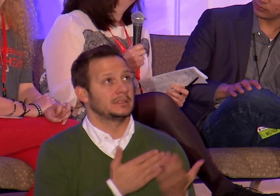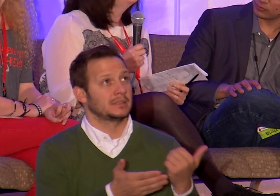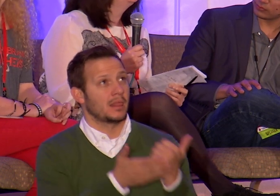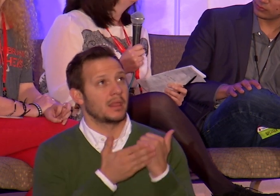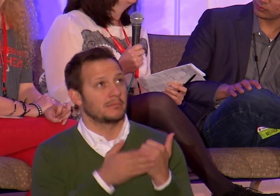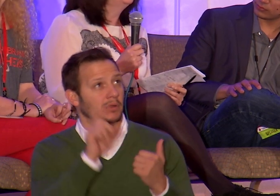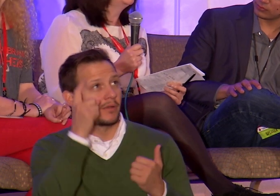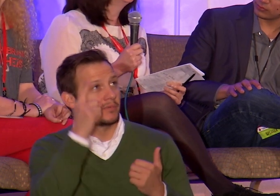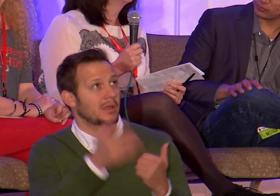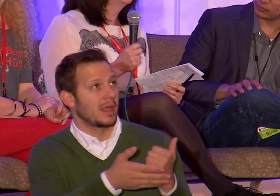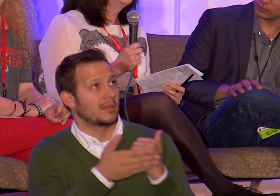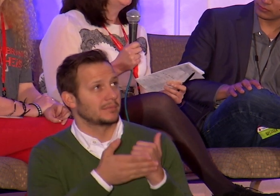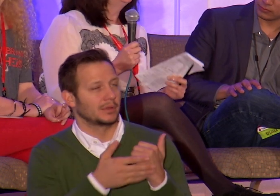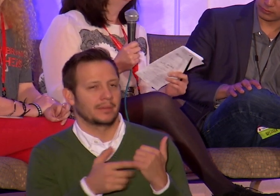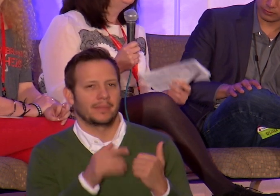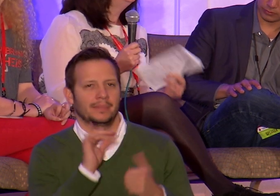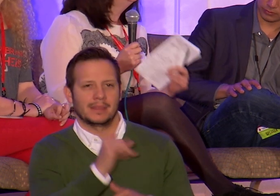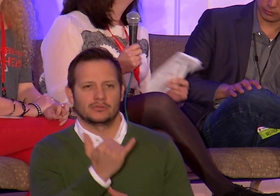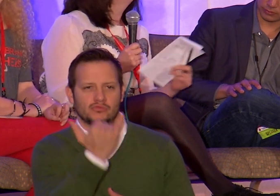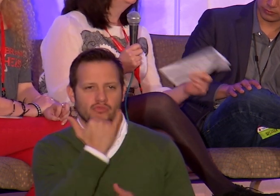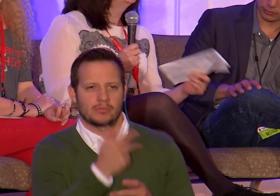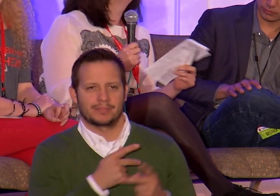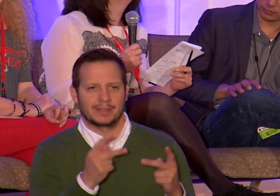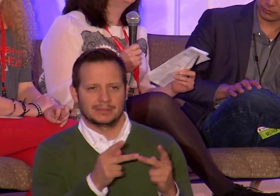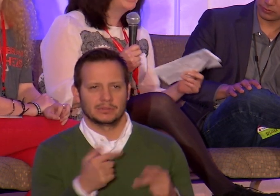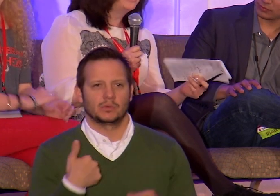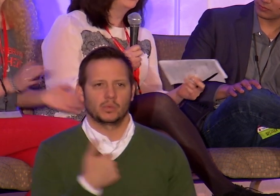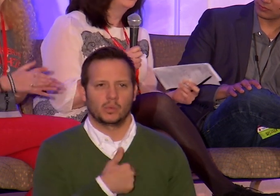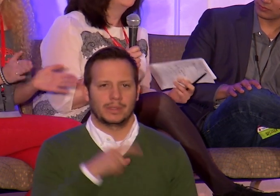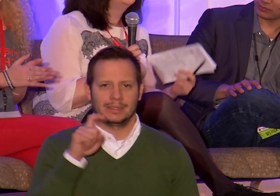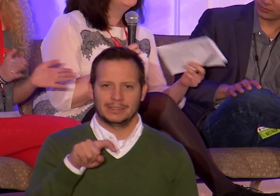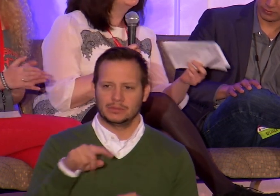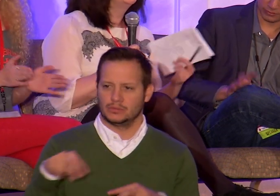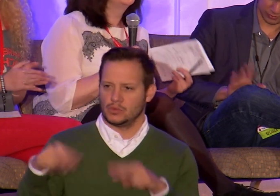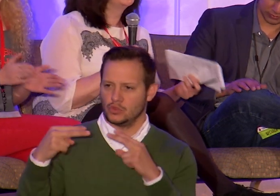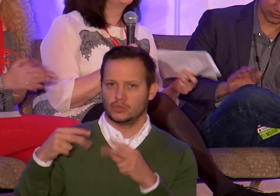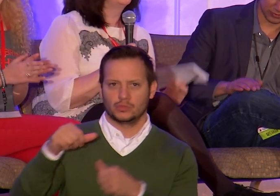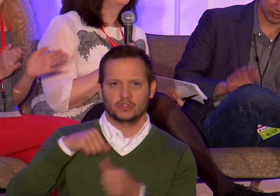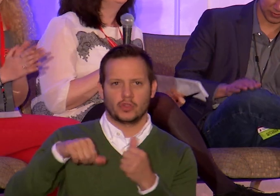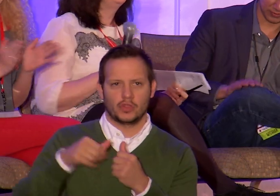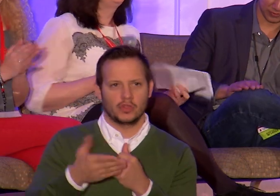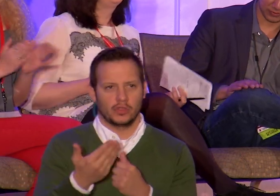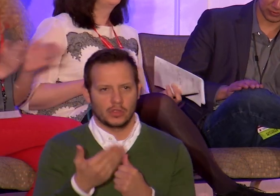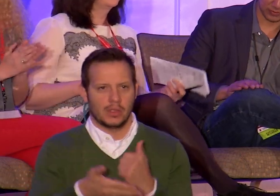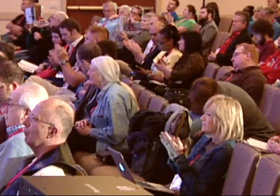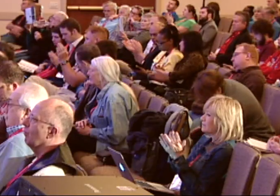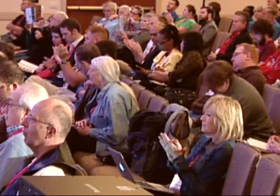a very, very wrong place. And we need to look to each other. We need to look to each other.